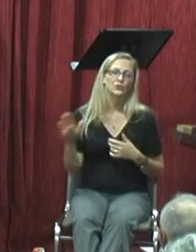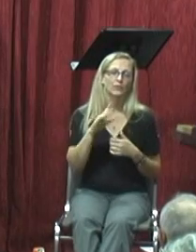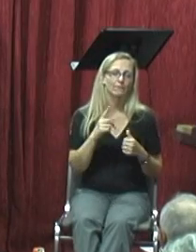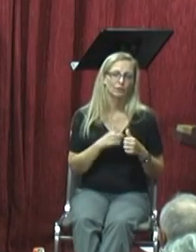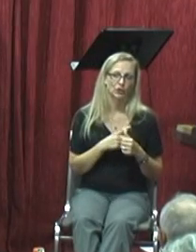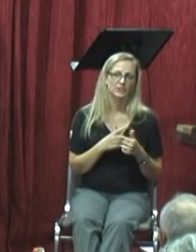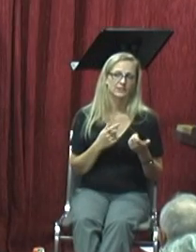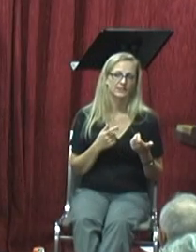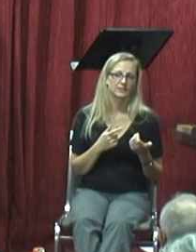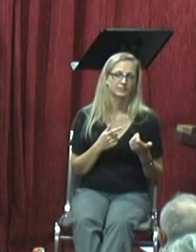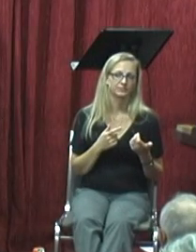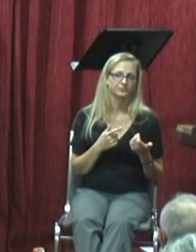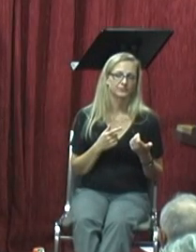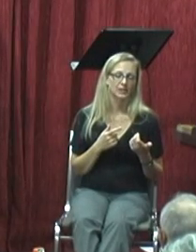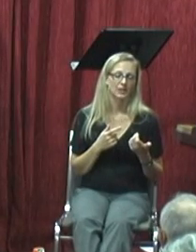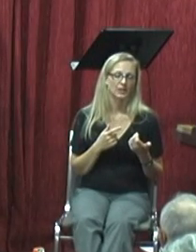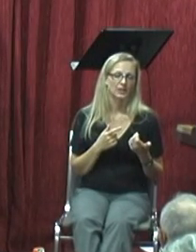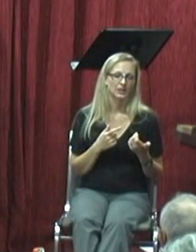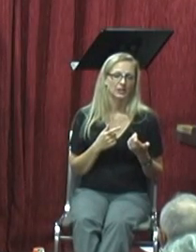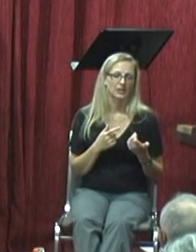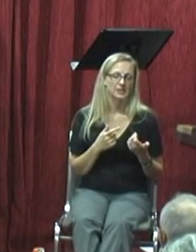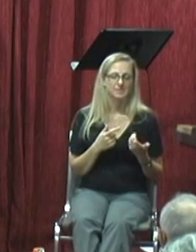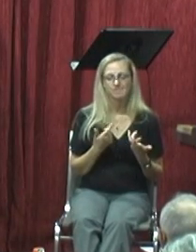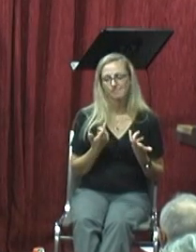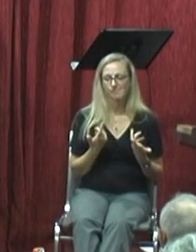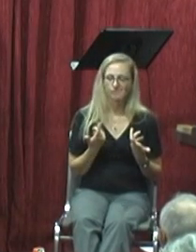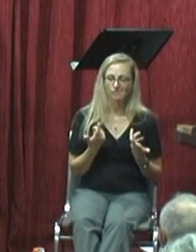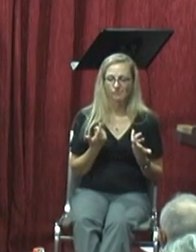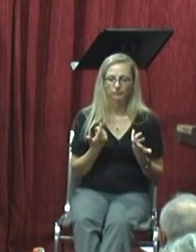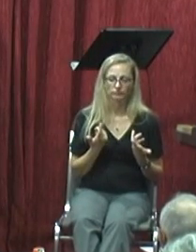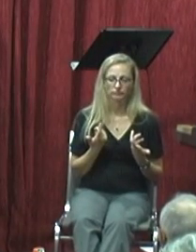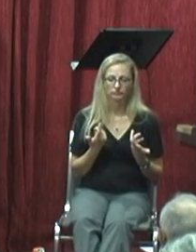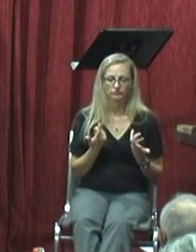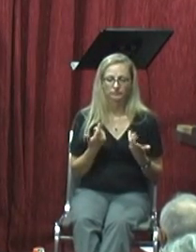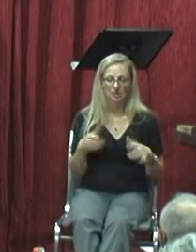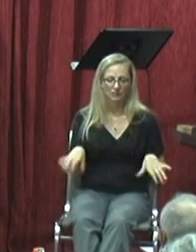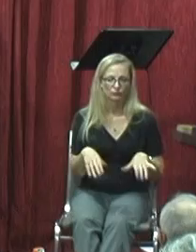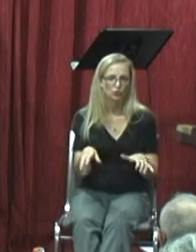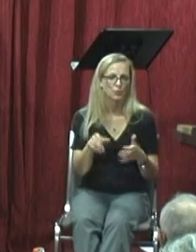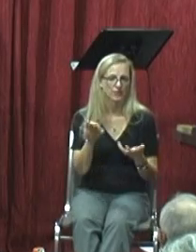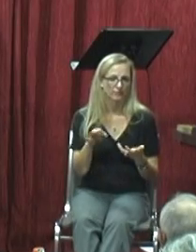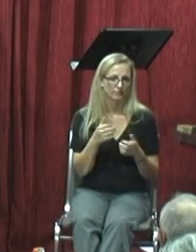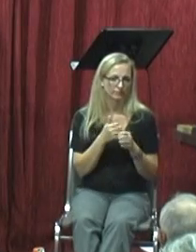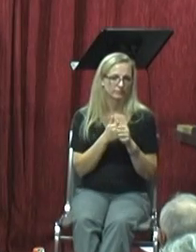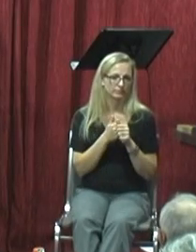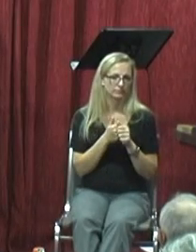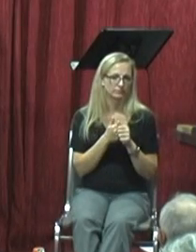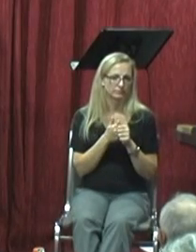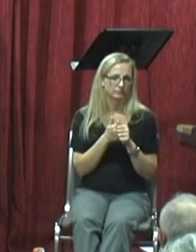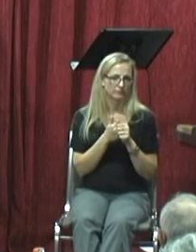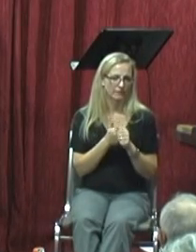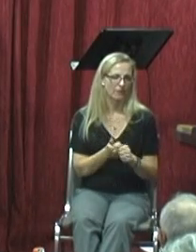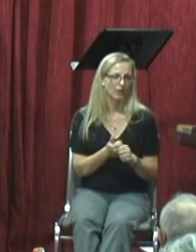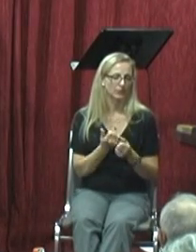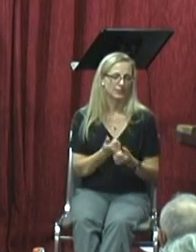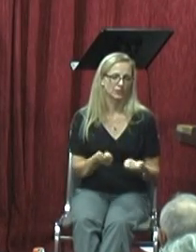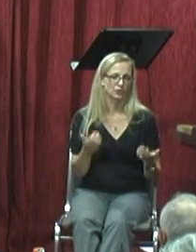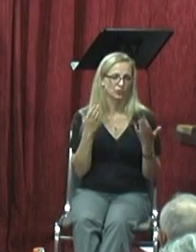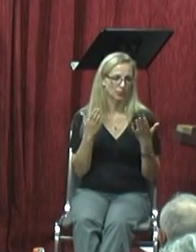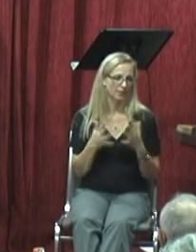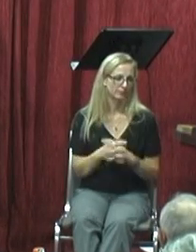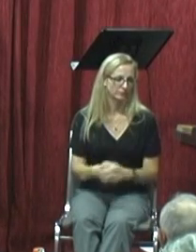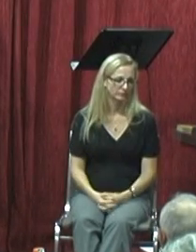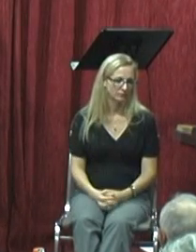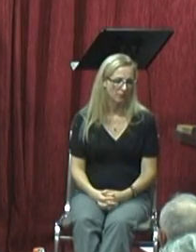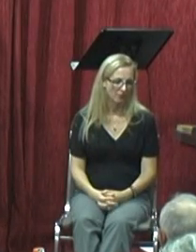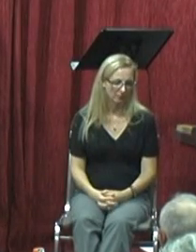your first stepping into the kingdom of God. For those who already trust in Yeshua, the Holy Spirit is inviting